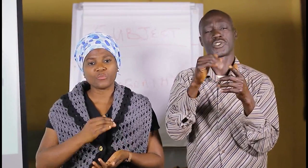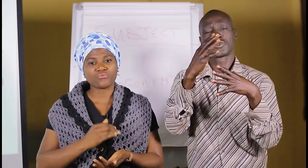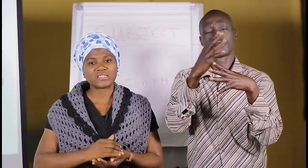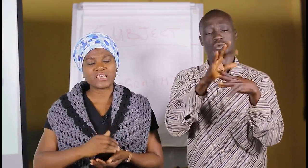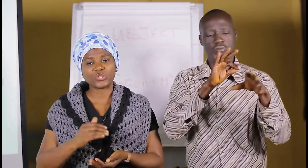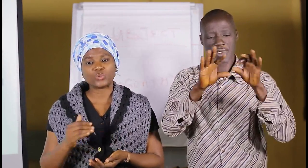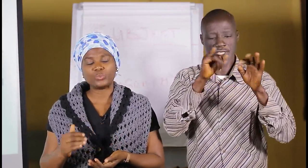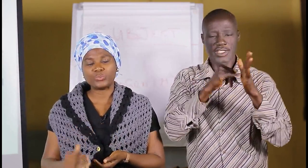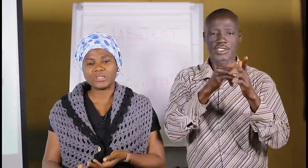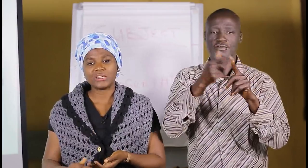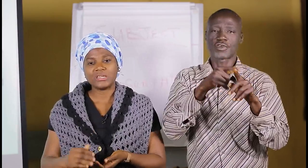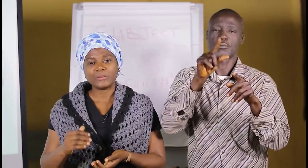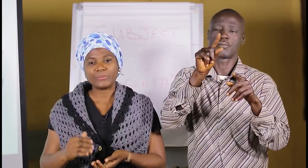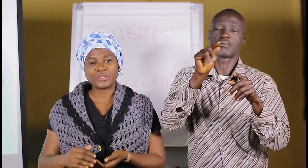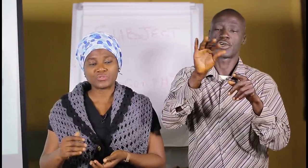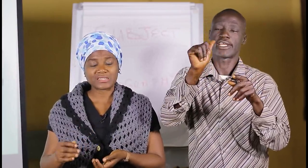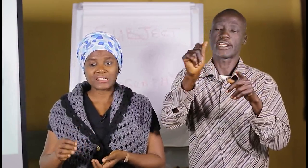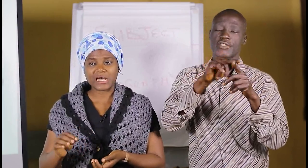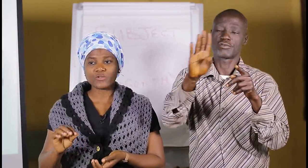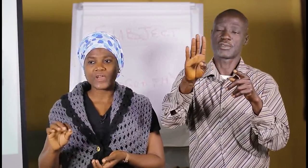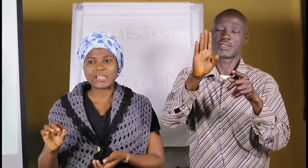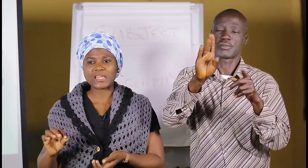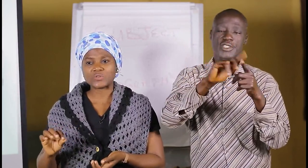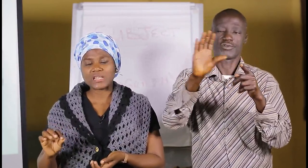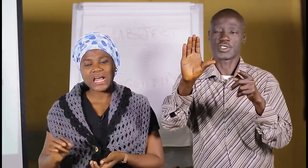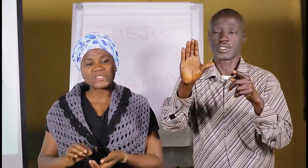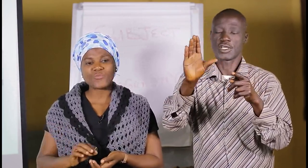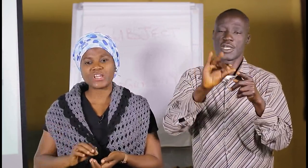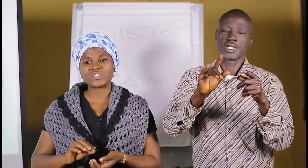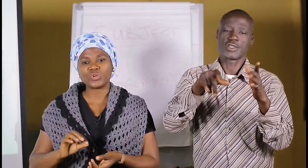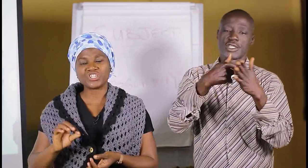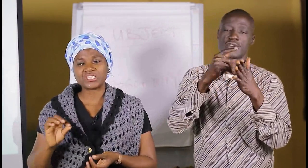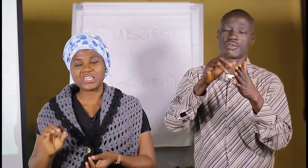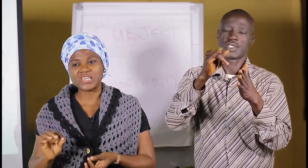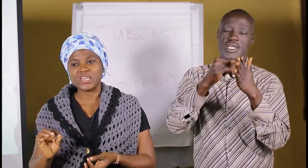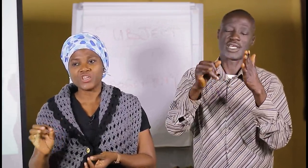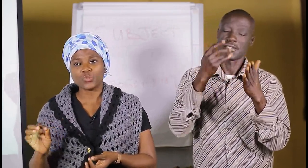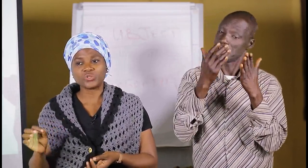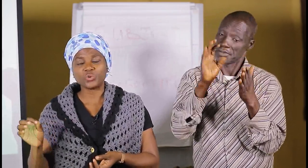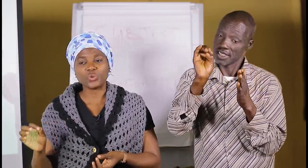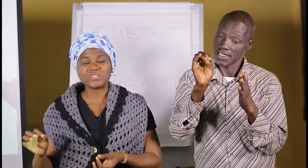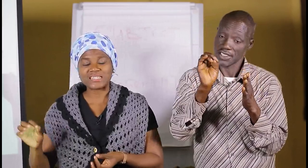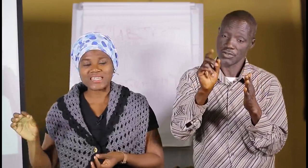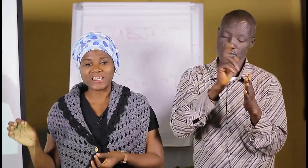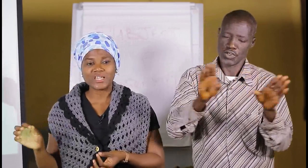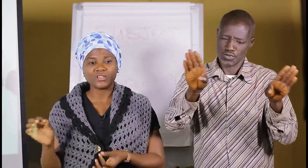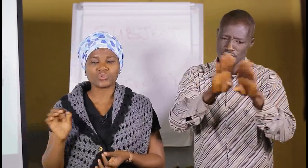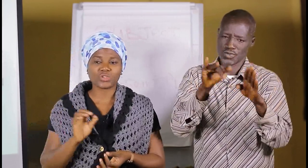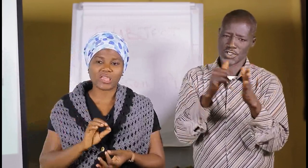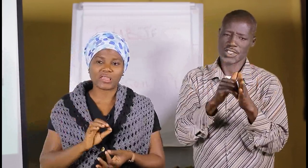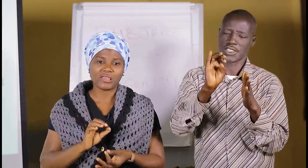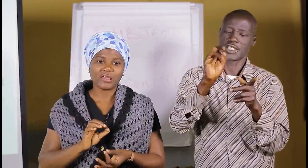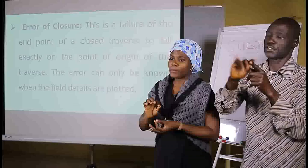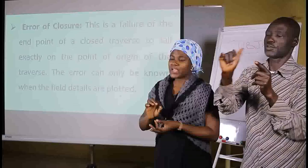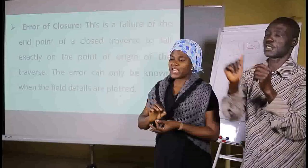traverse from point A to B, B to C, and you finally get to the last point, which is E, you want to close it E